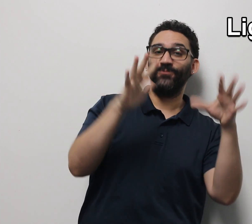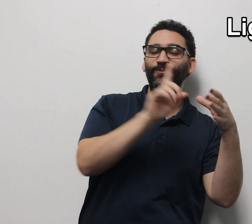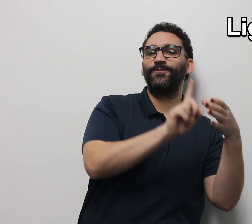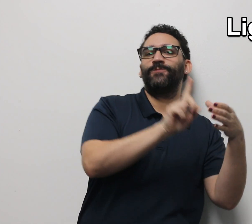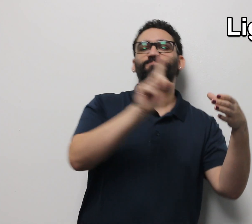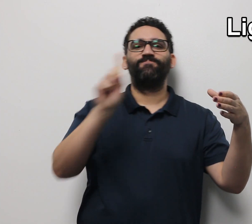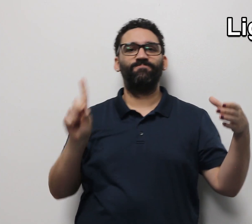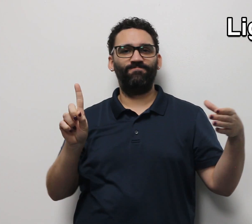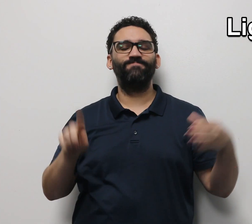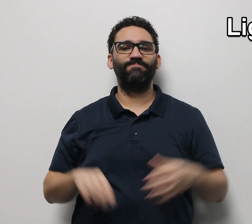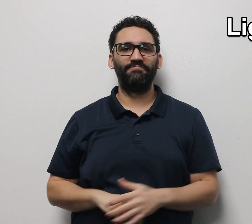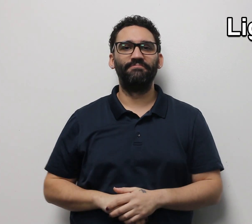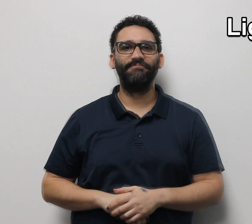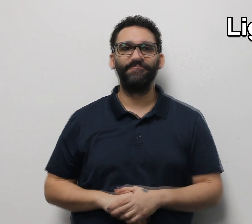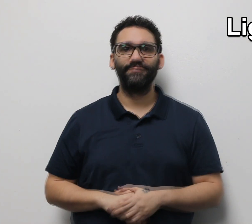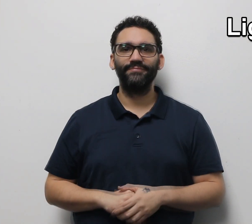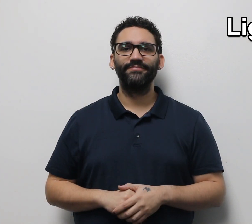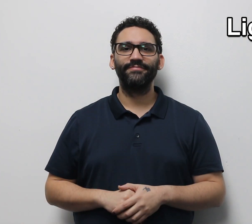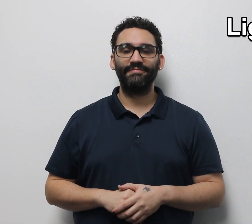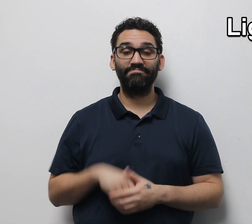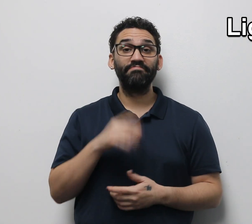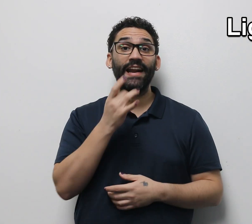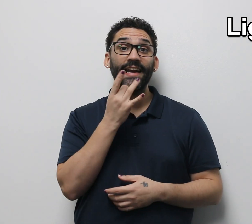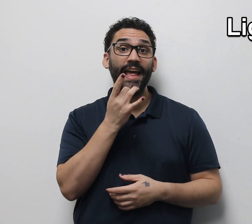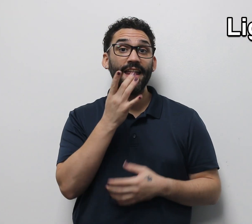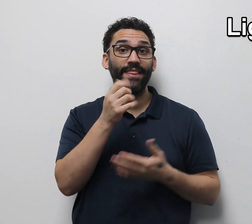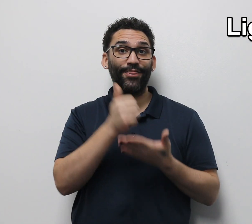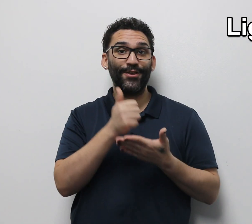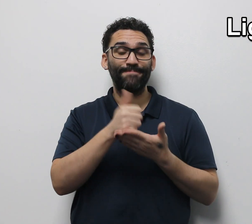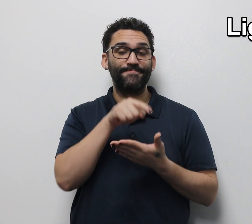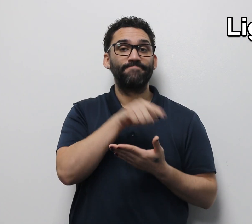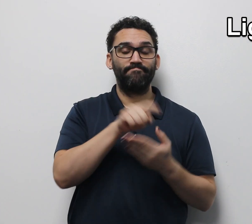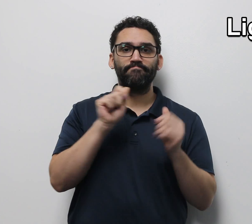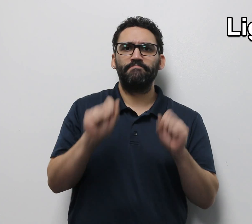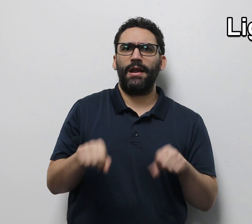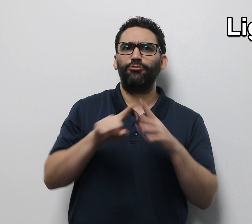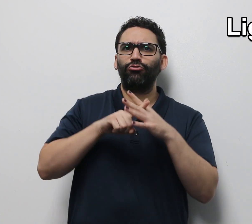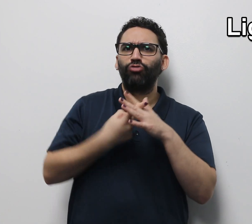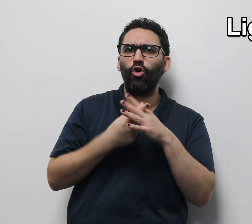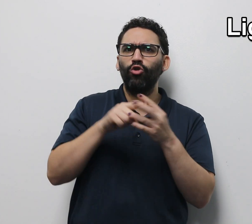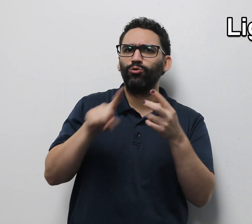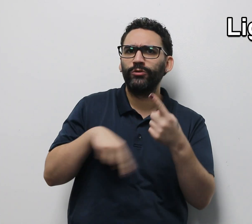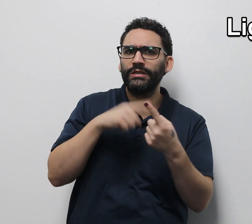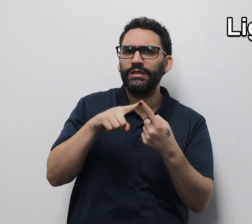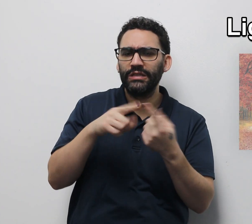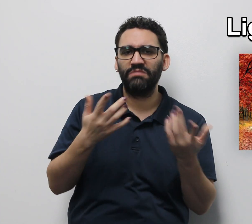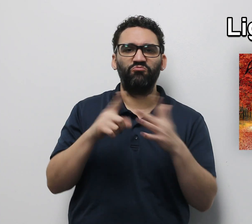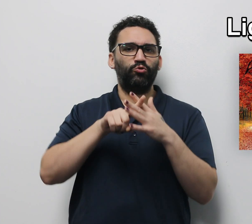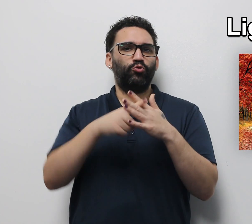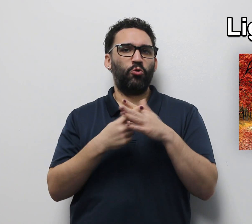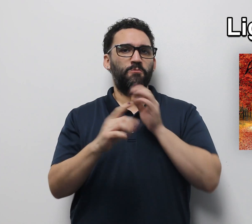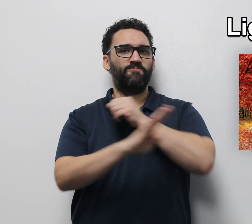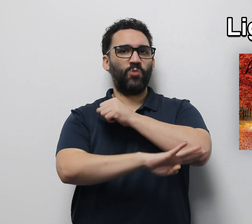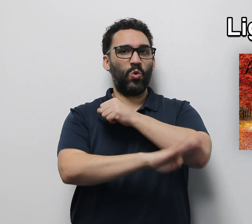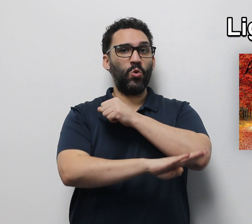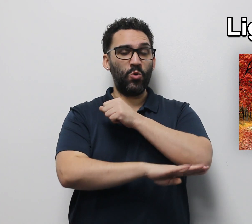then continuing on with your day after the light therapy. You can start this kind of therapy in the fall and continue into